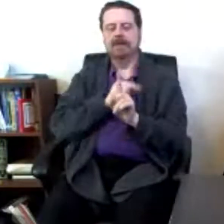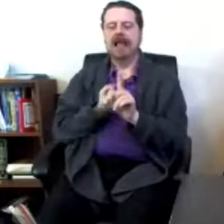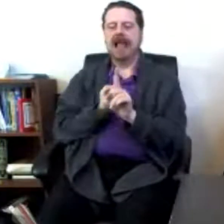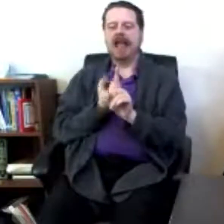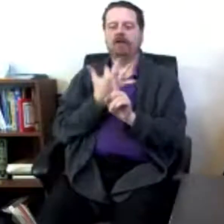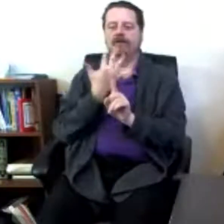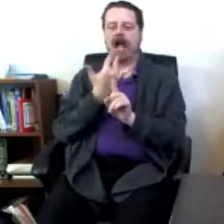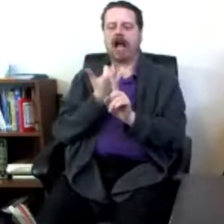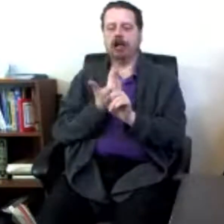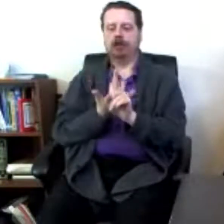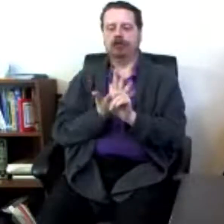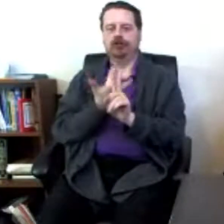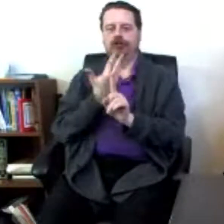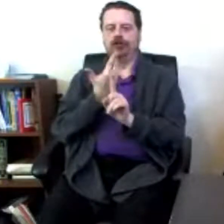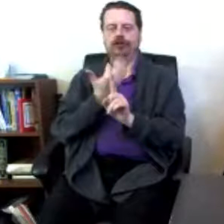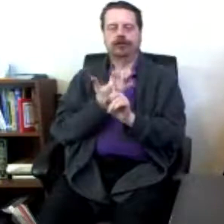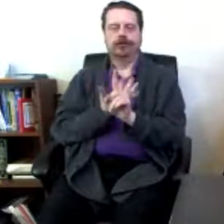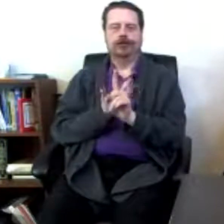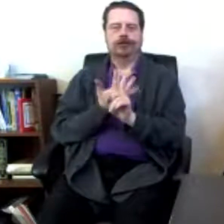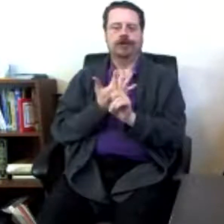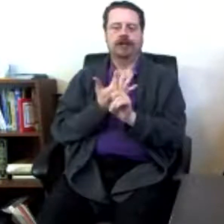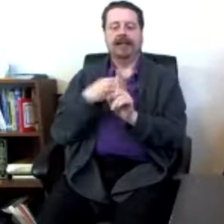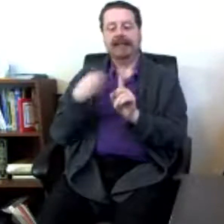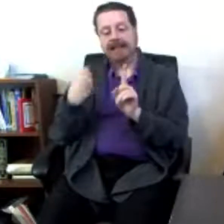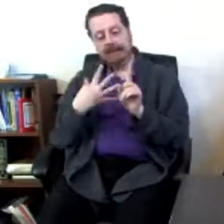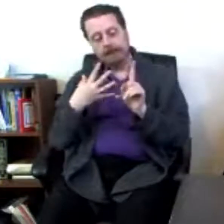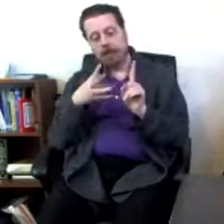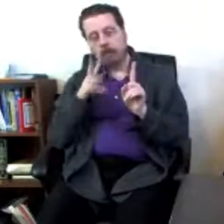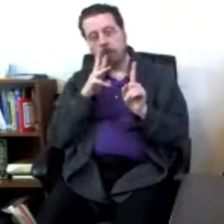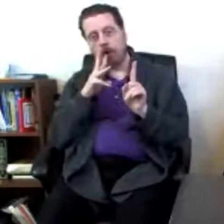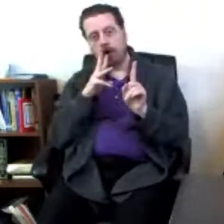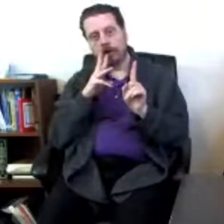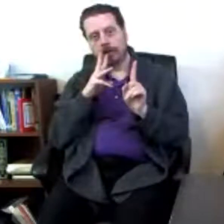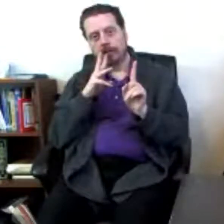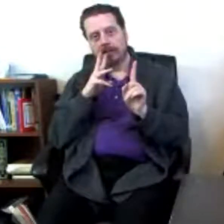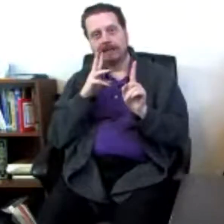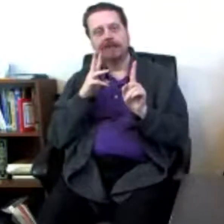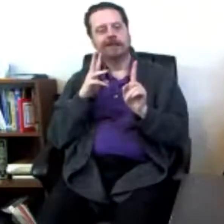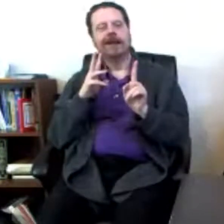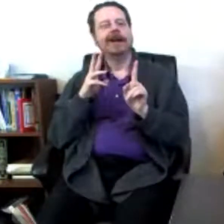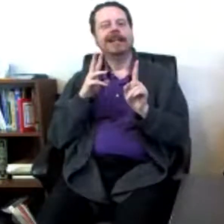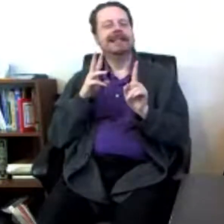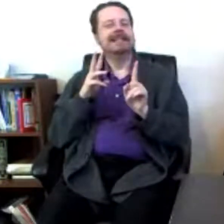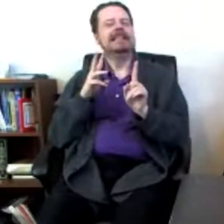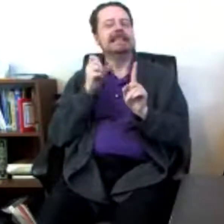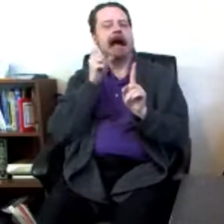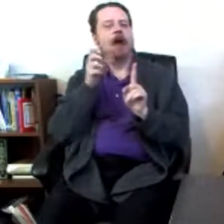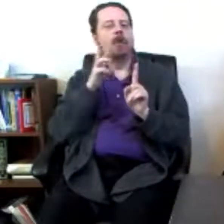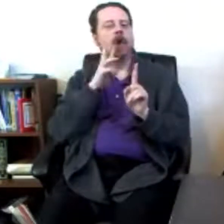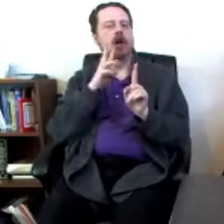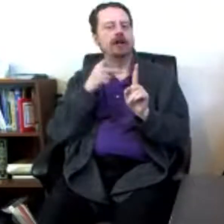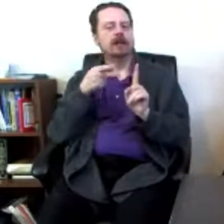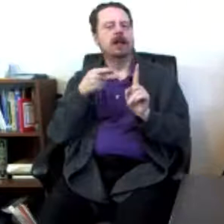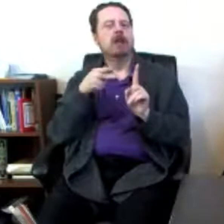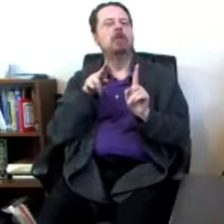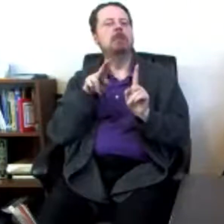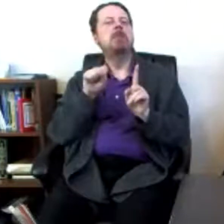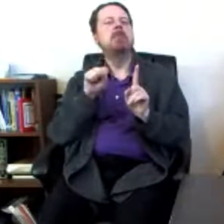only be given drink of water that is full of pus. You know what the pus